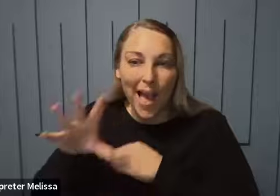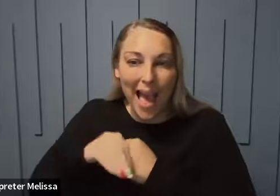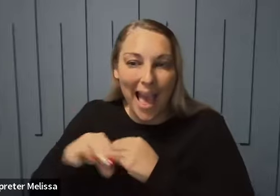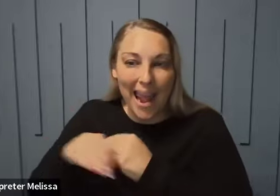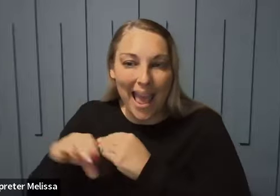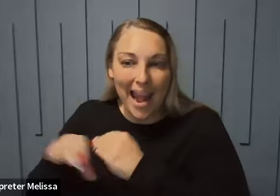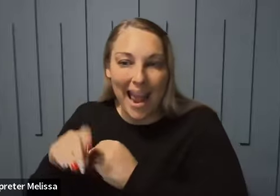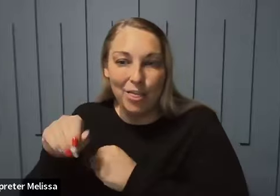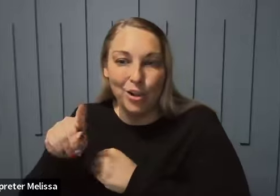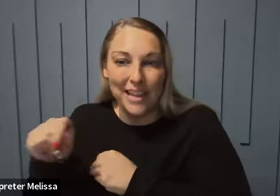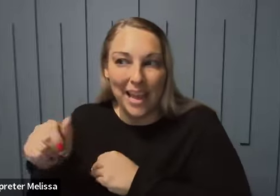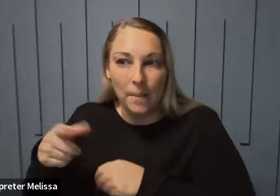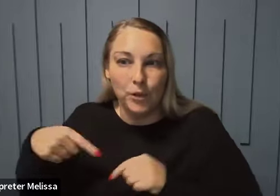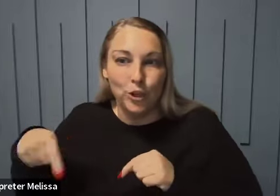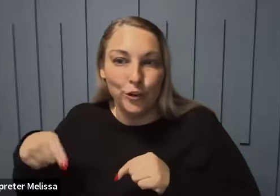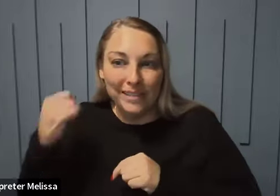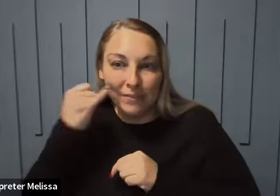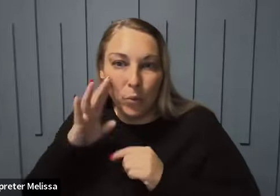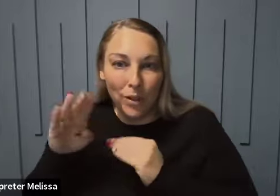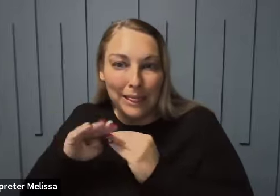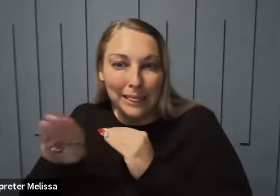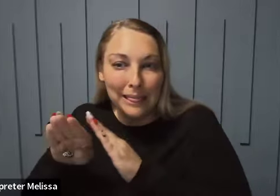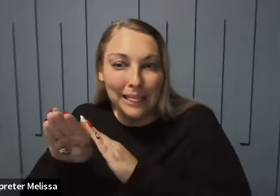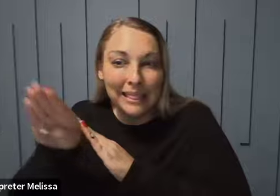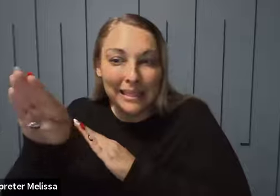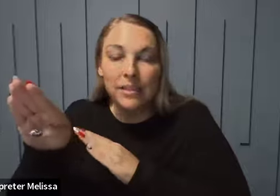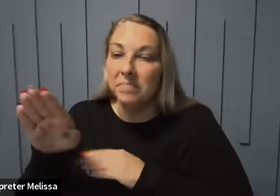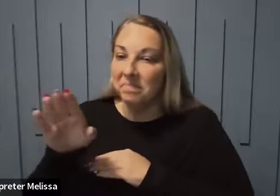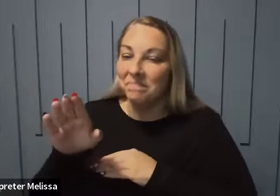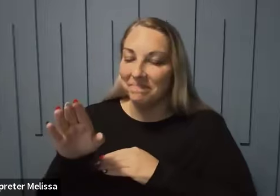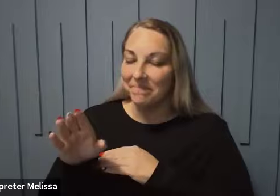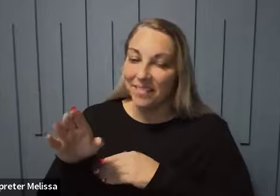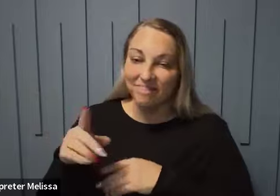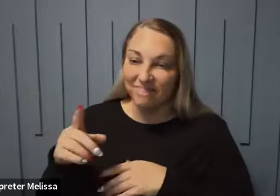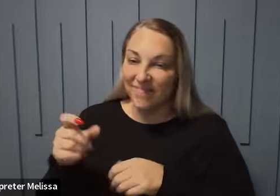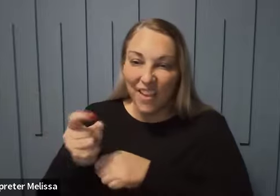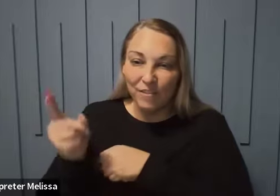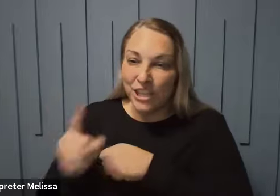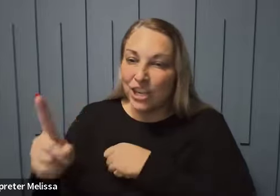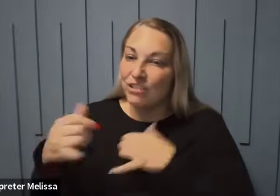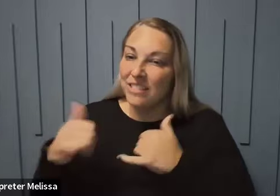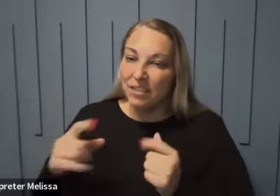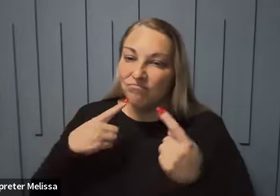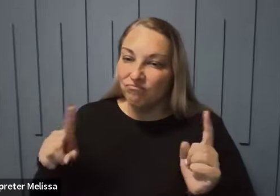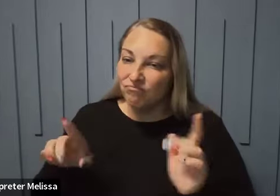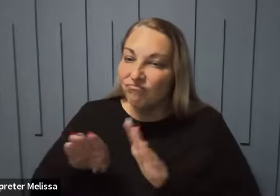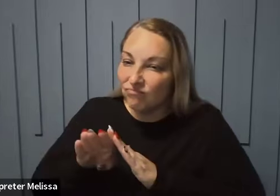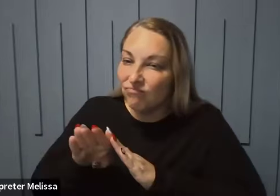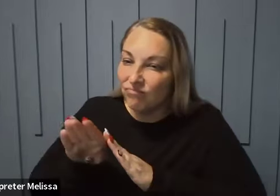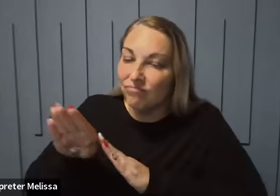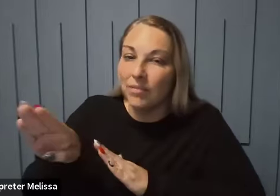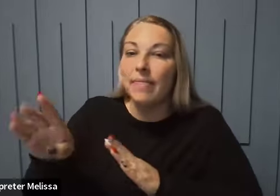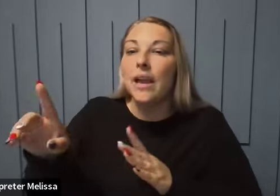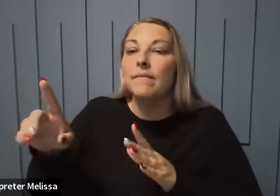me nervous, but they're doing great. And they have consistently had Cute American English as part of their instruction since they were 3 to 5 years old